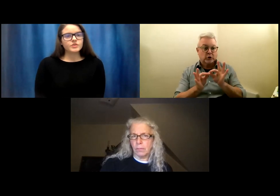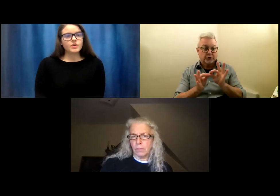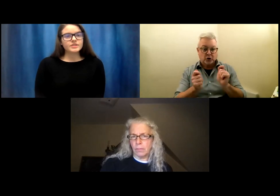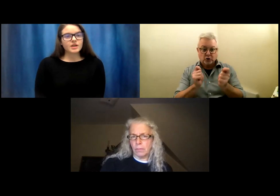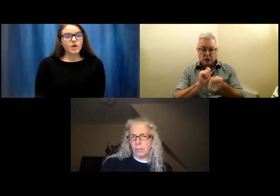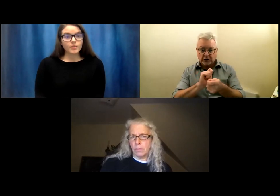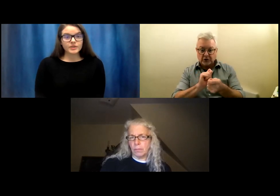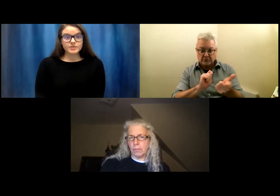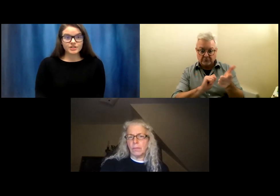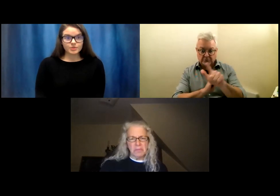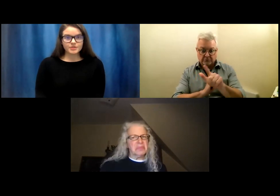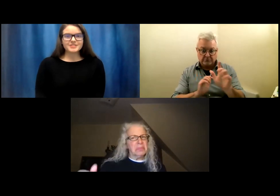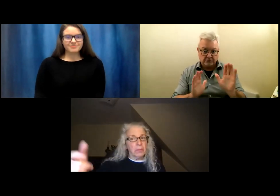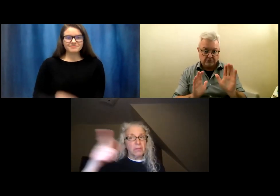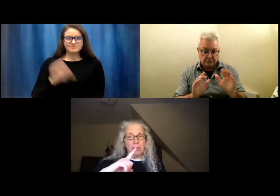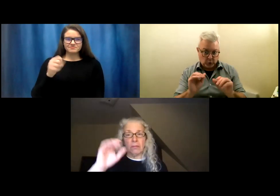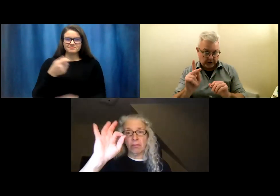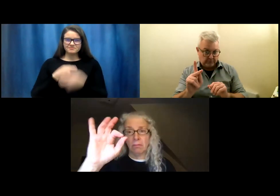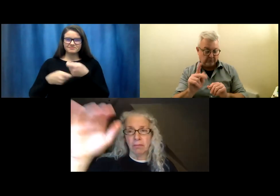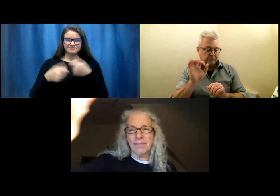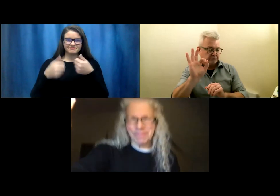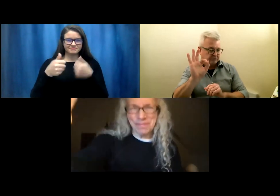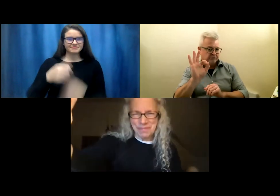So you notice, are we switching interpreters?